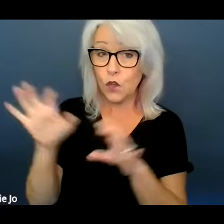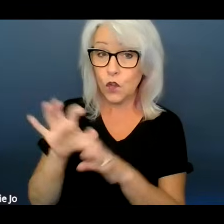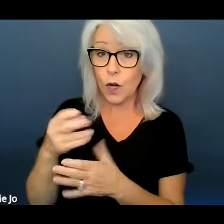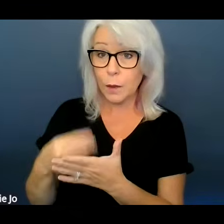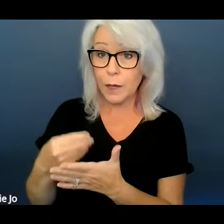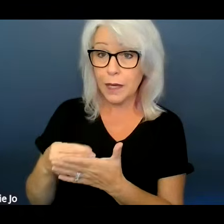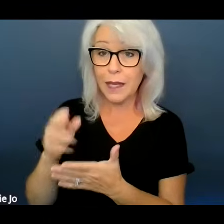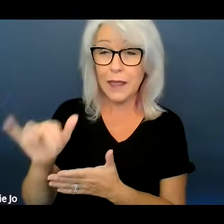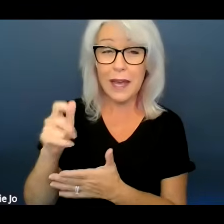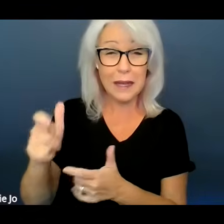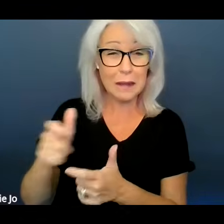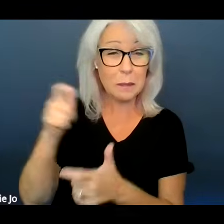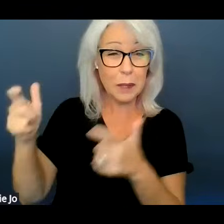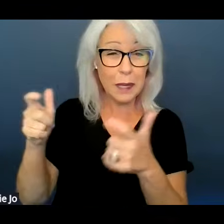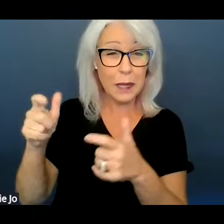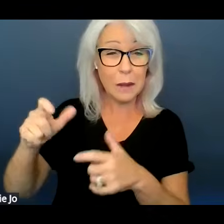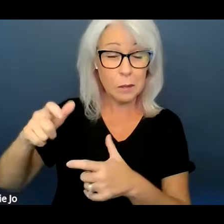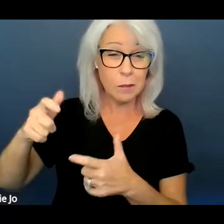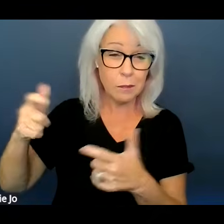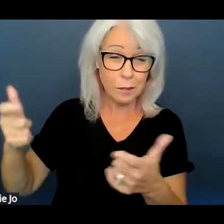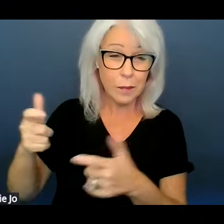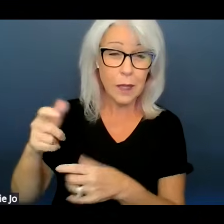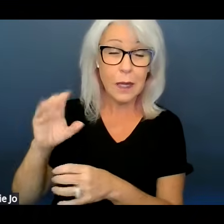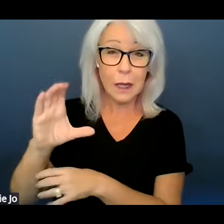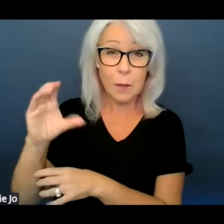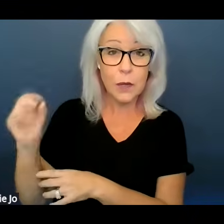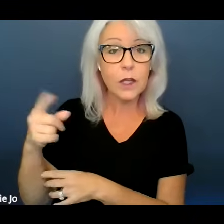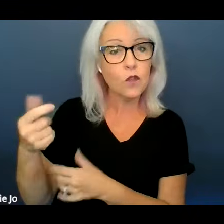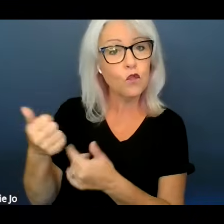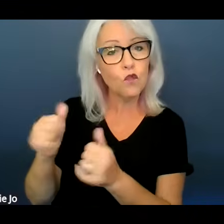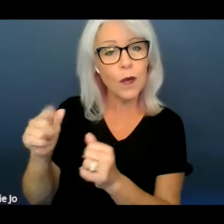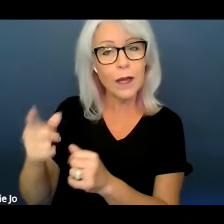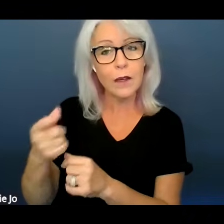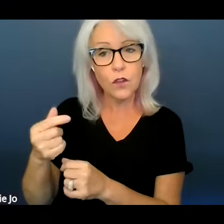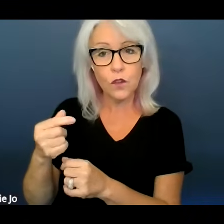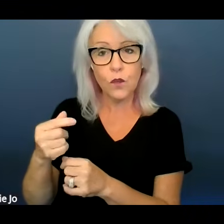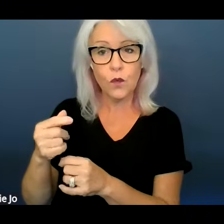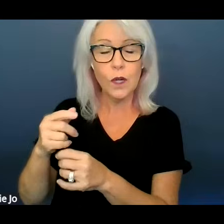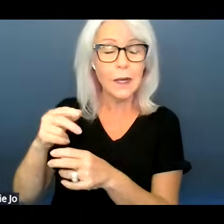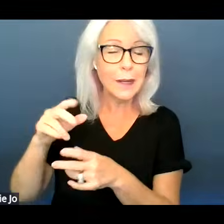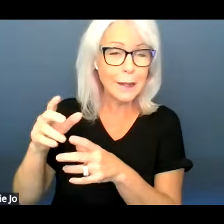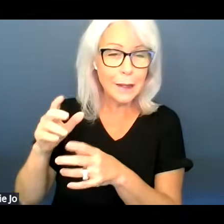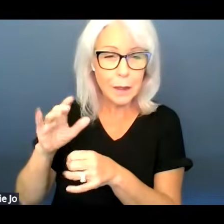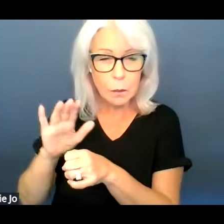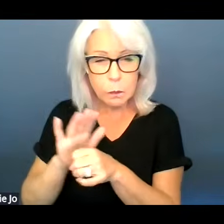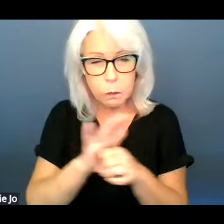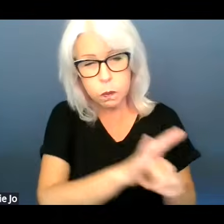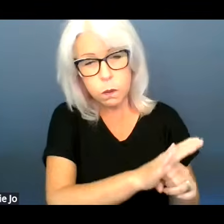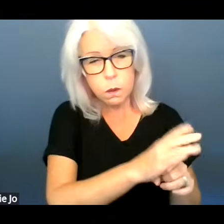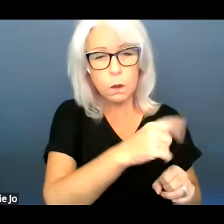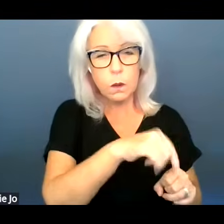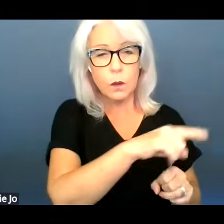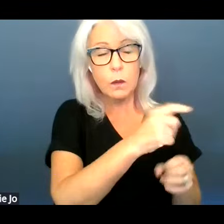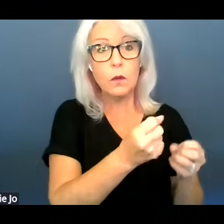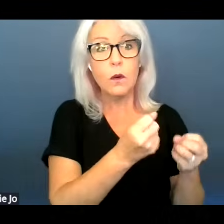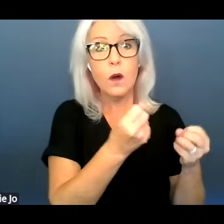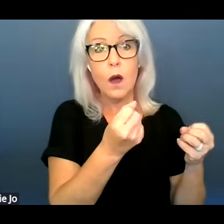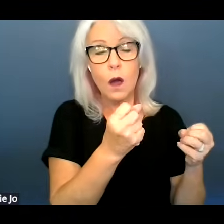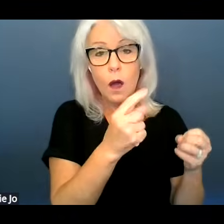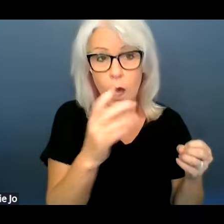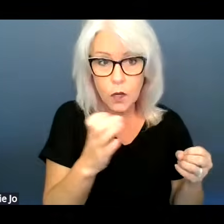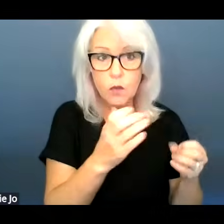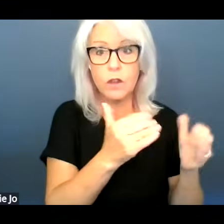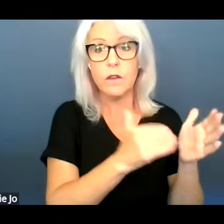major corporations using their massive wealth to try to outweigh the voices of hundreds of thousands of Michiganders, hundreds of whom I've talked